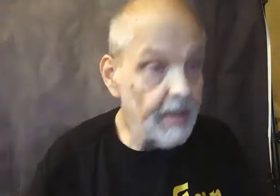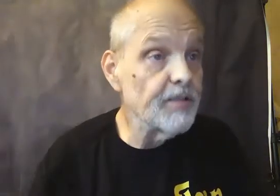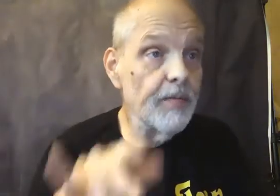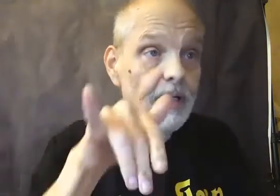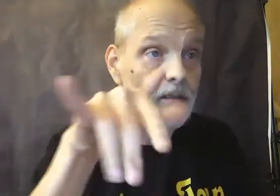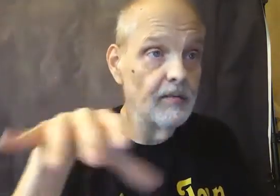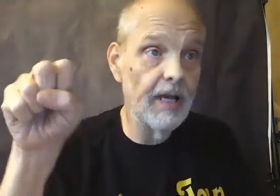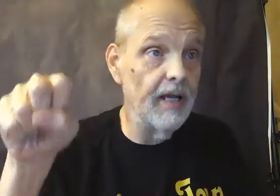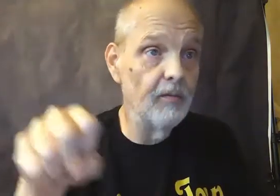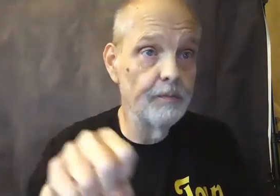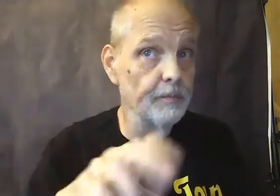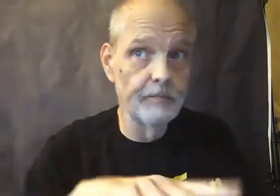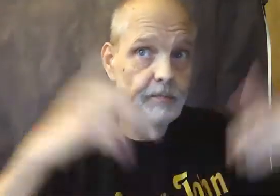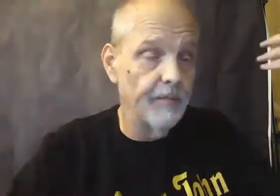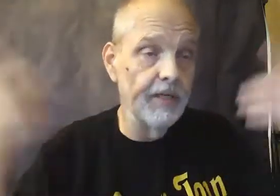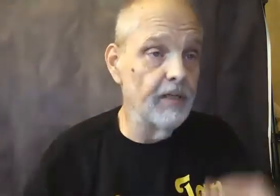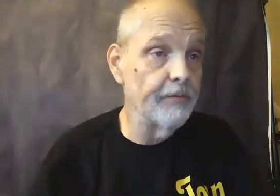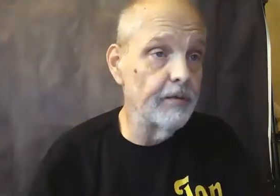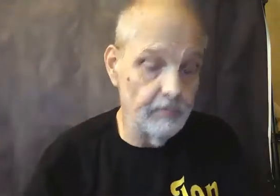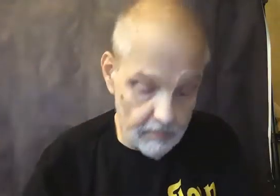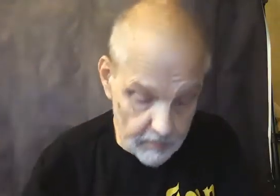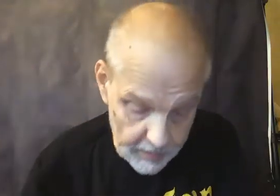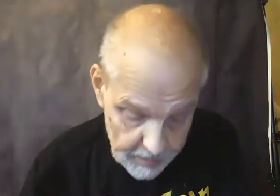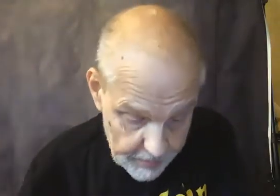Doesn't mean anything different. It's just